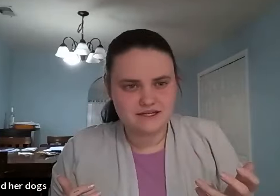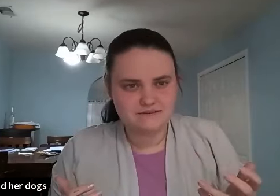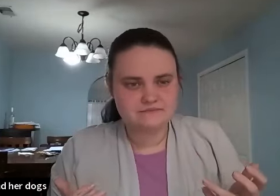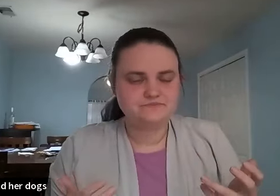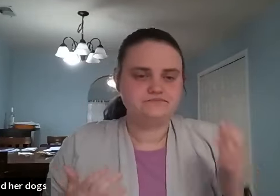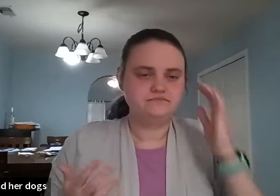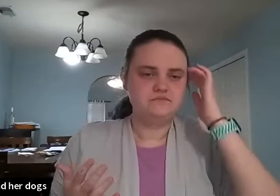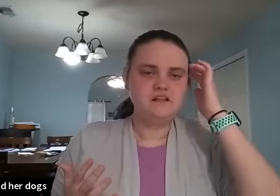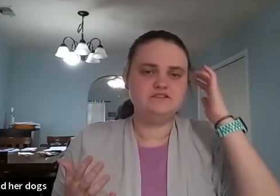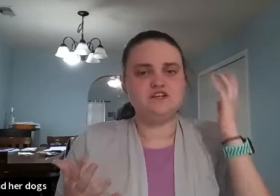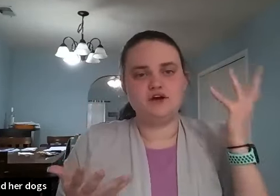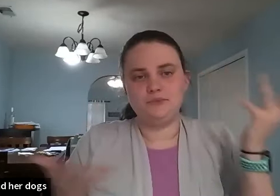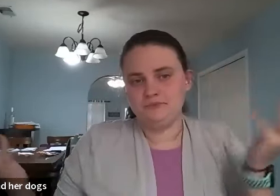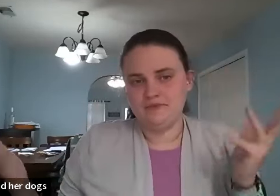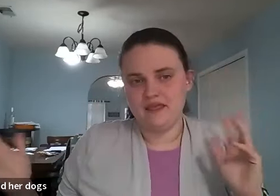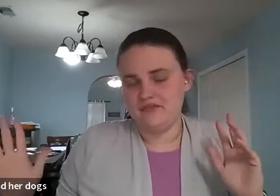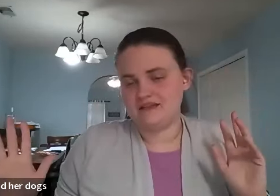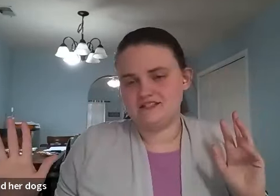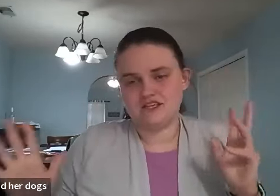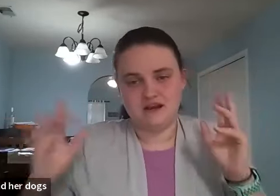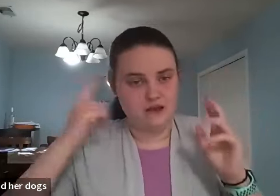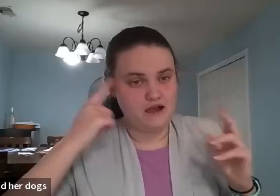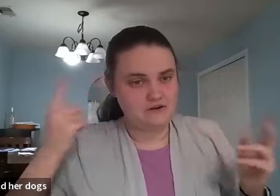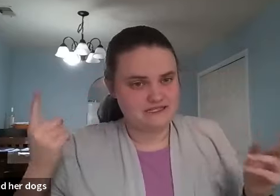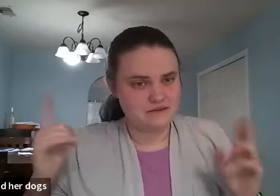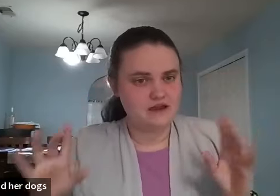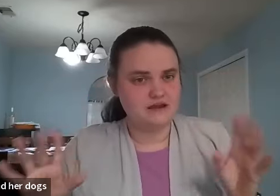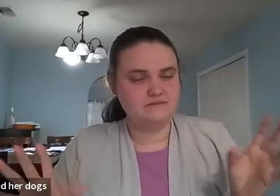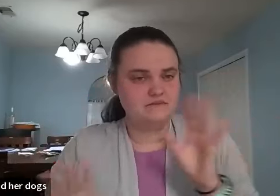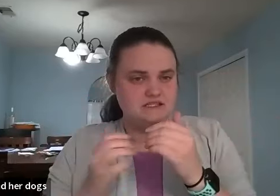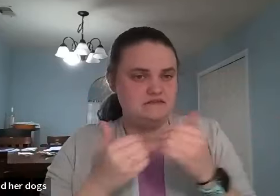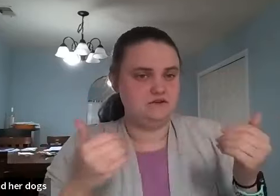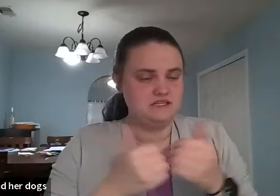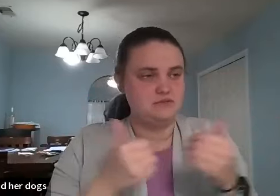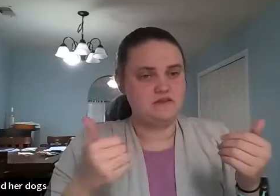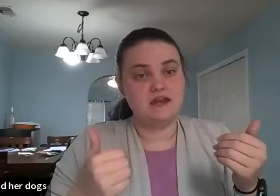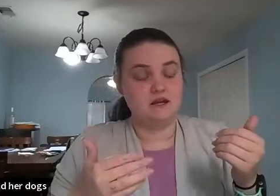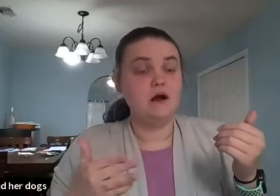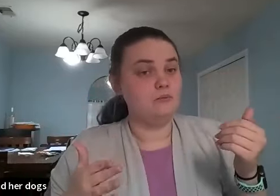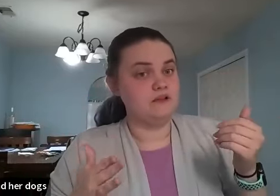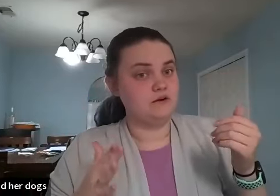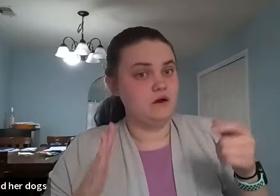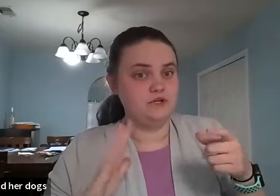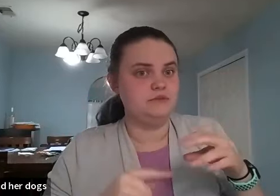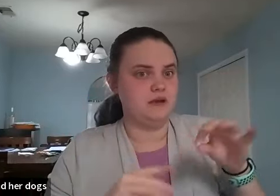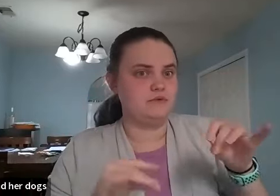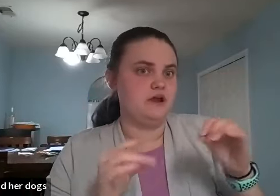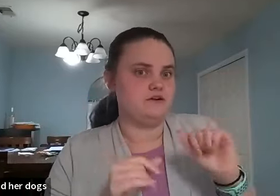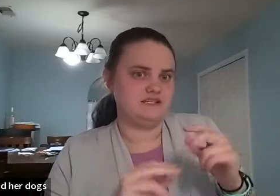it. So that's just kind of how I always think about it is if you separate that and it'll help later on when you pick up on other